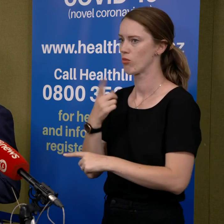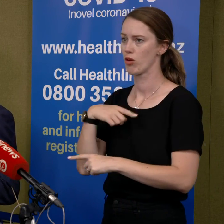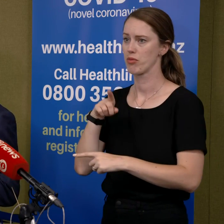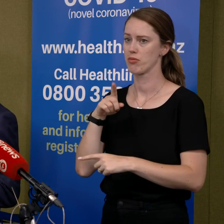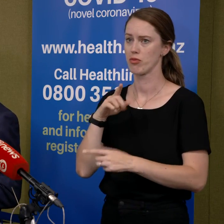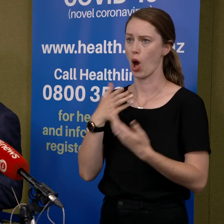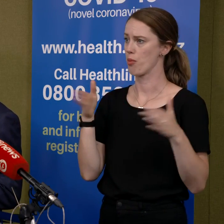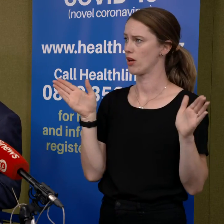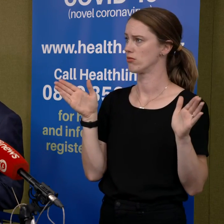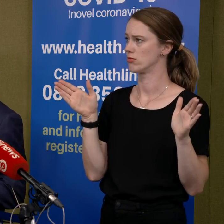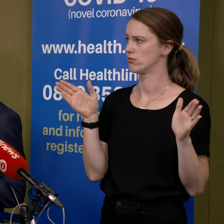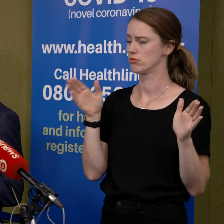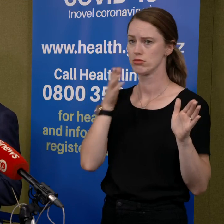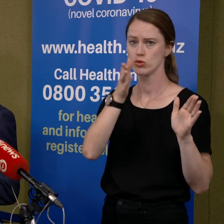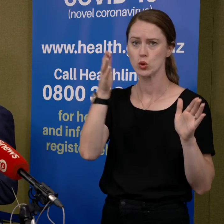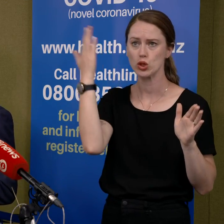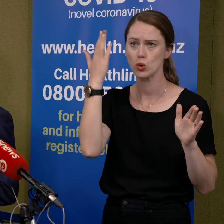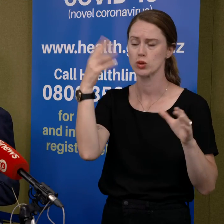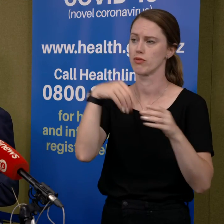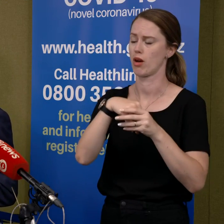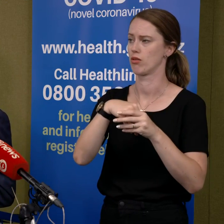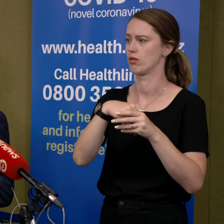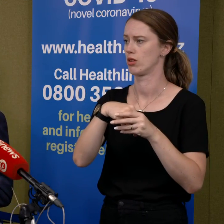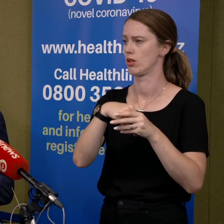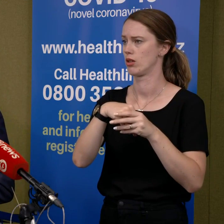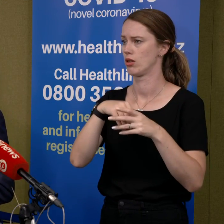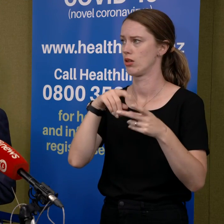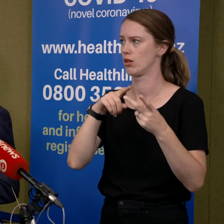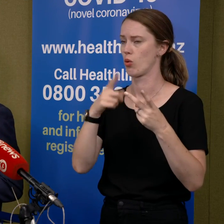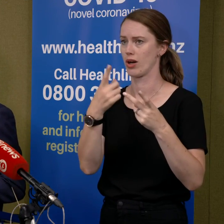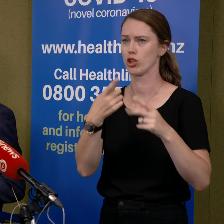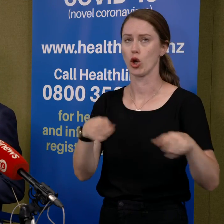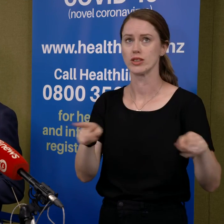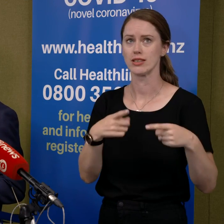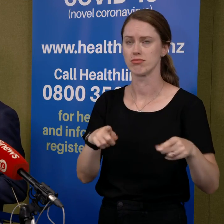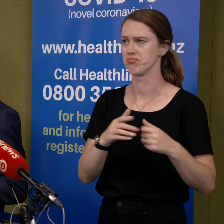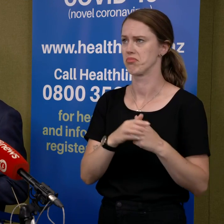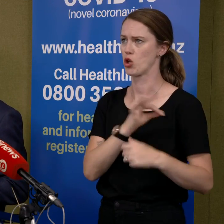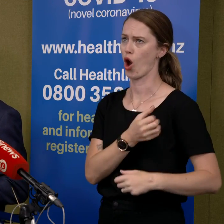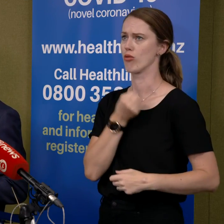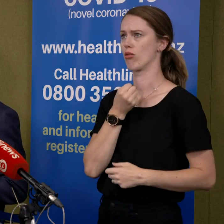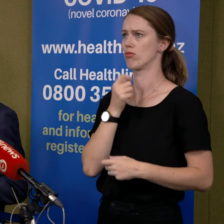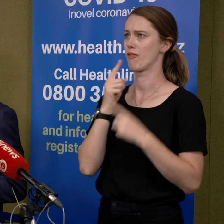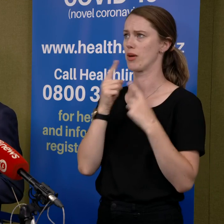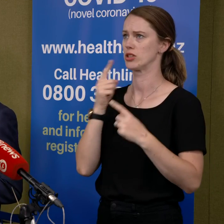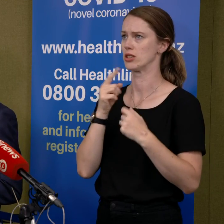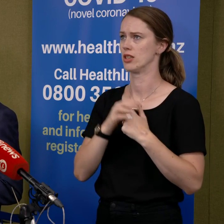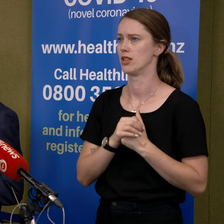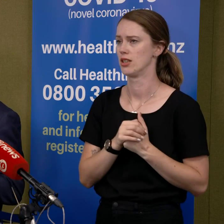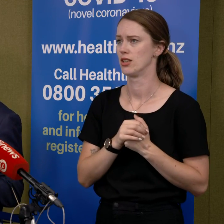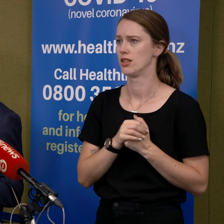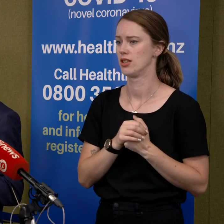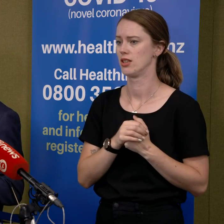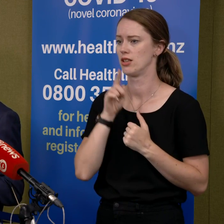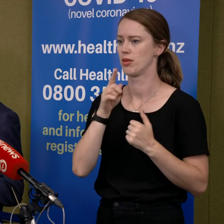very open about the schools involved, a concert, so definitely not keeping it on the D-low,